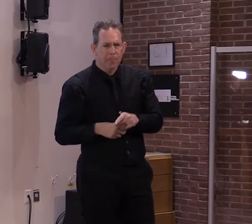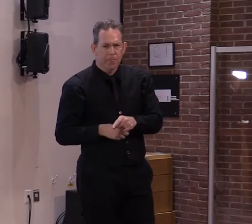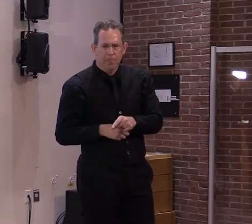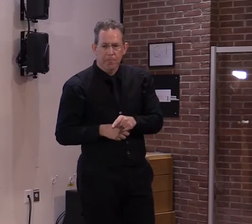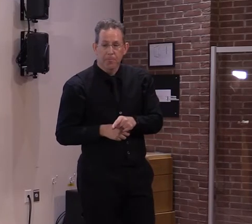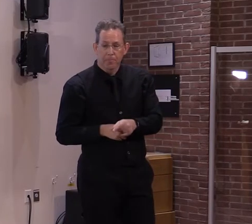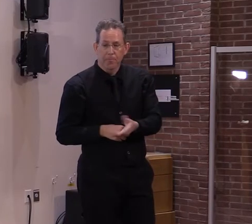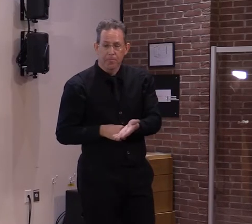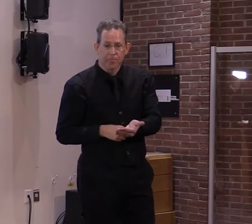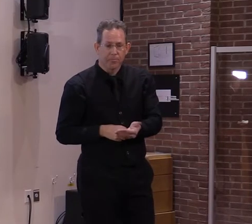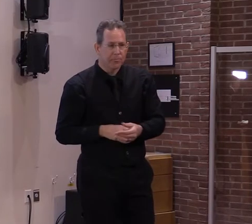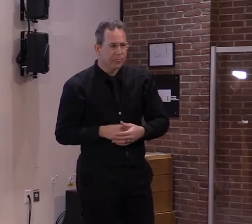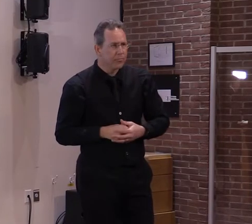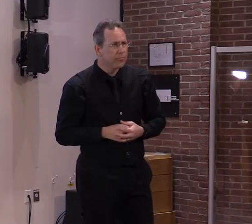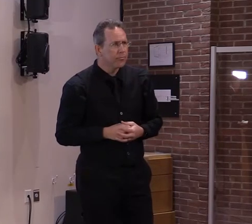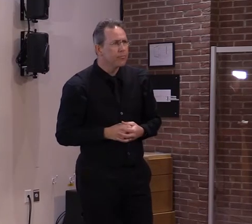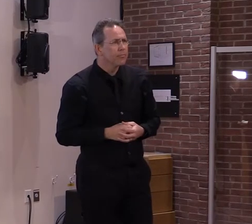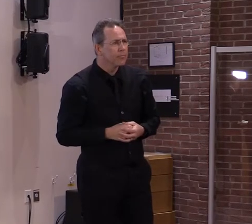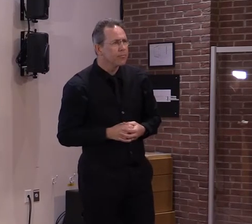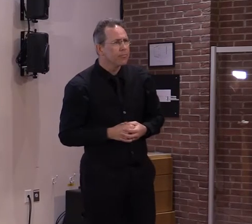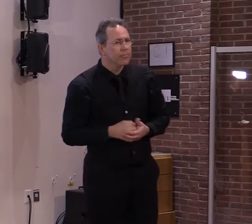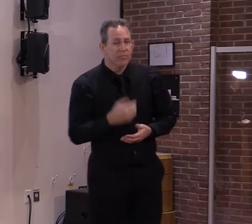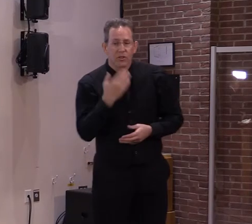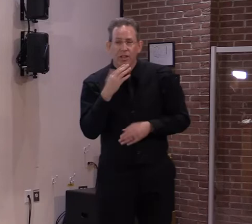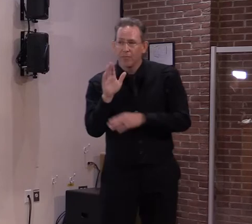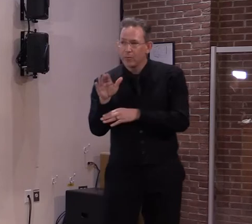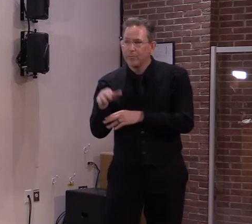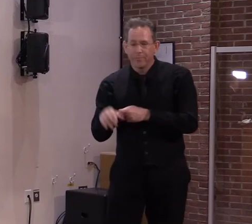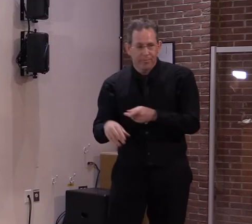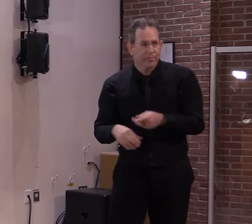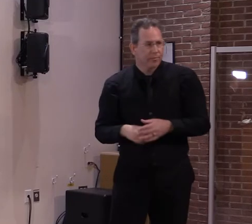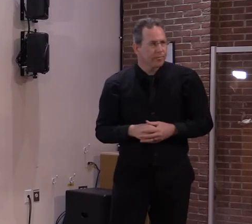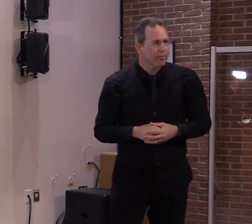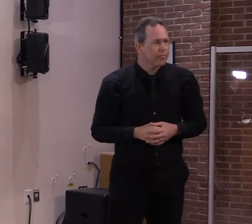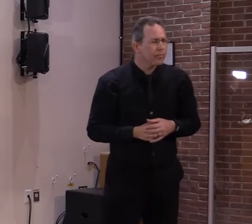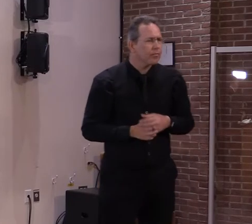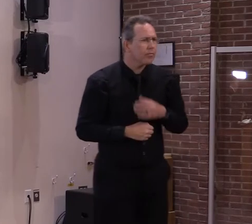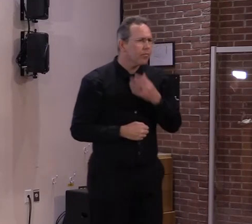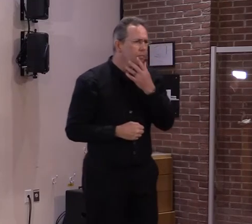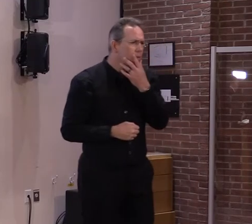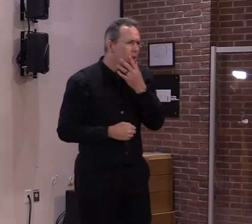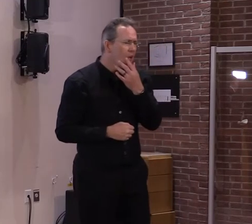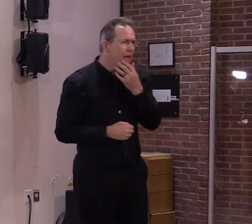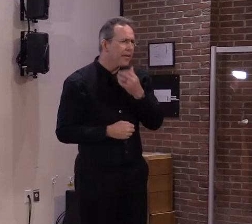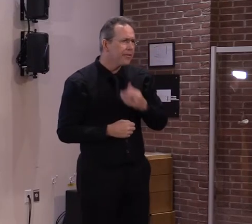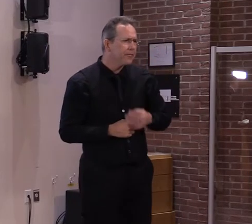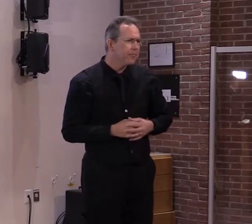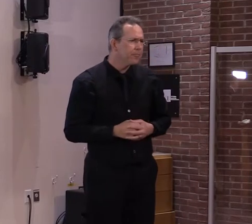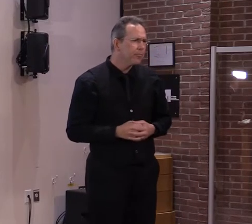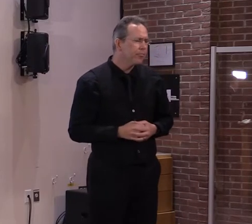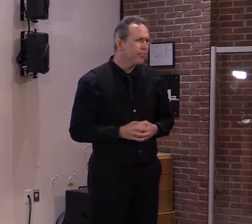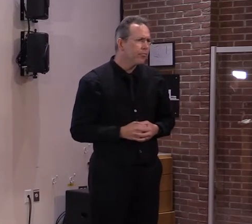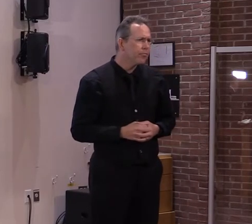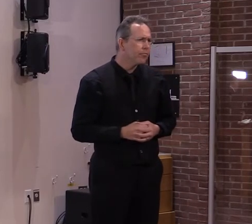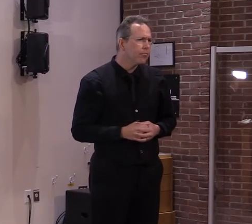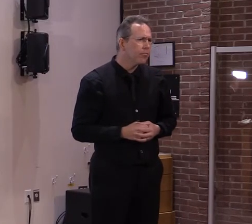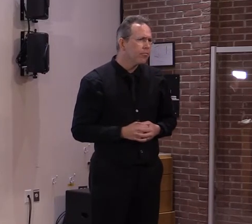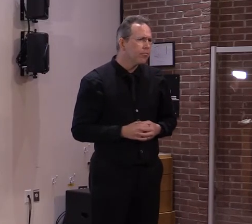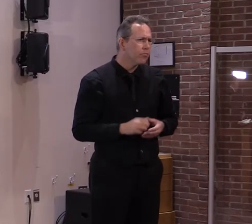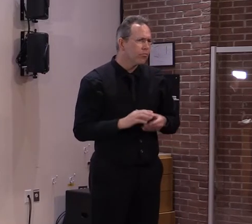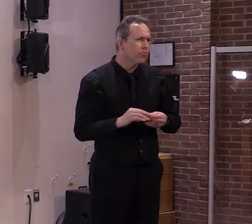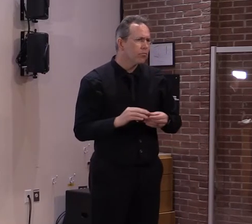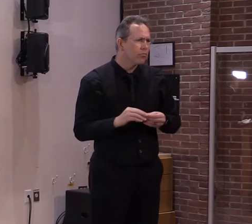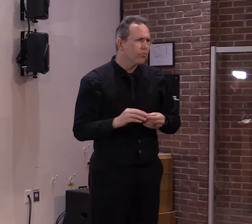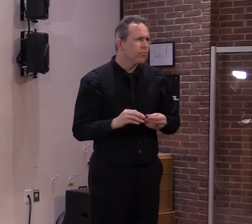And good afternoon. My question here is based on going to school board